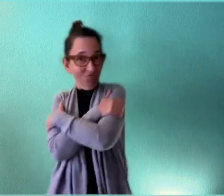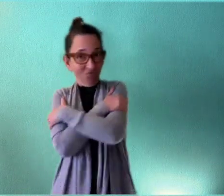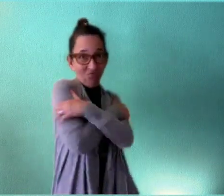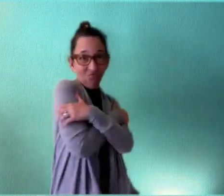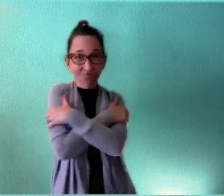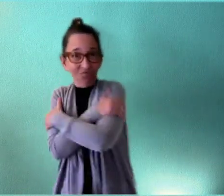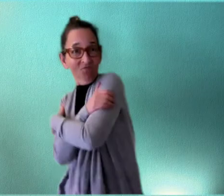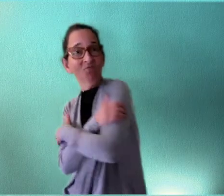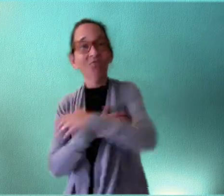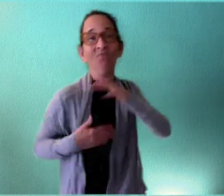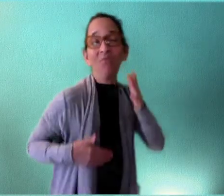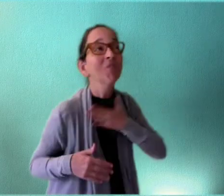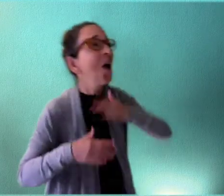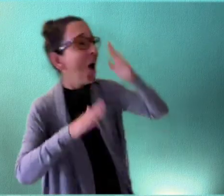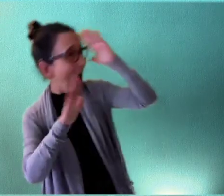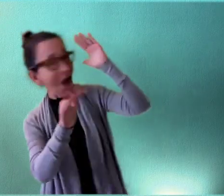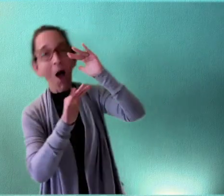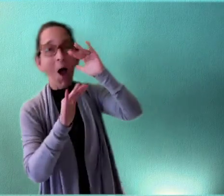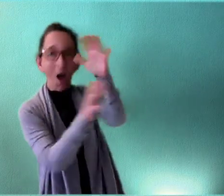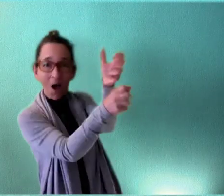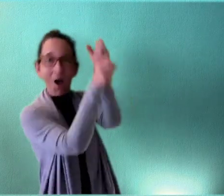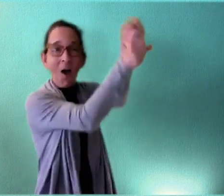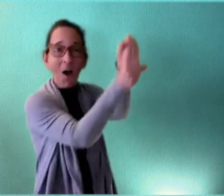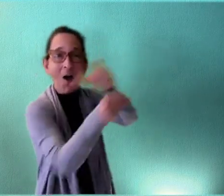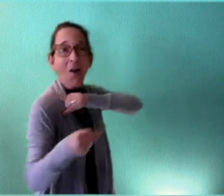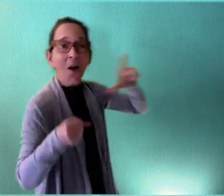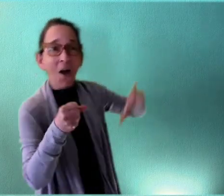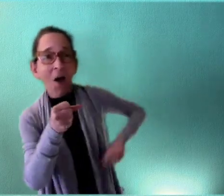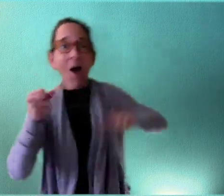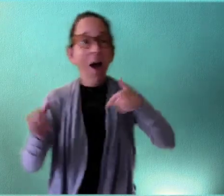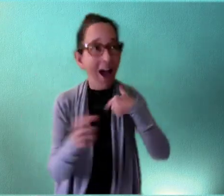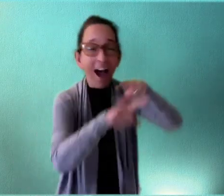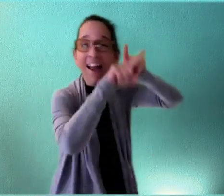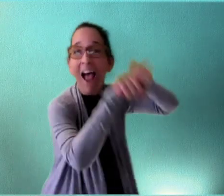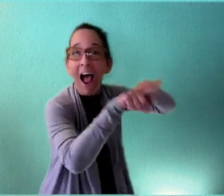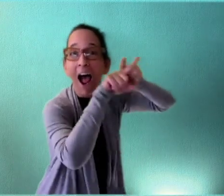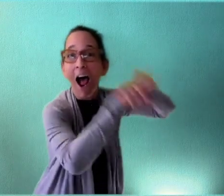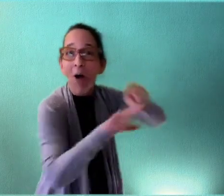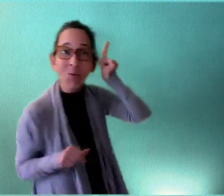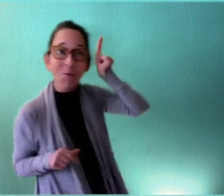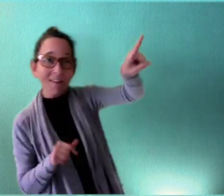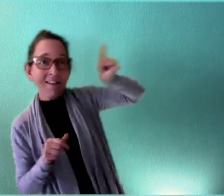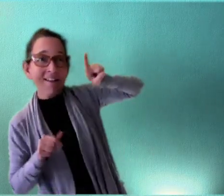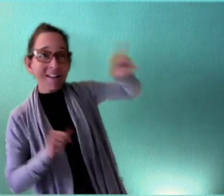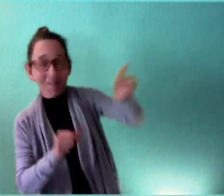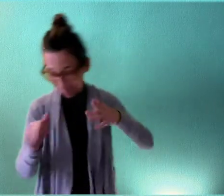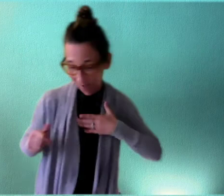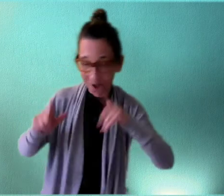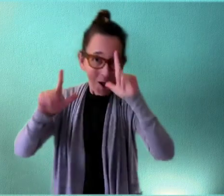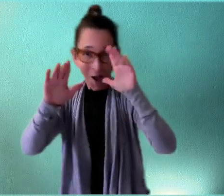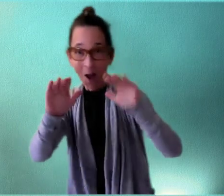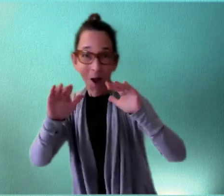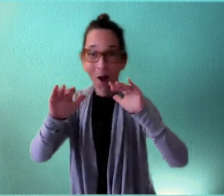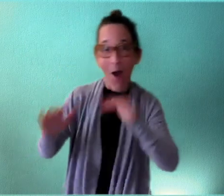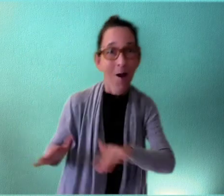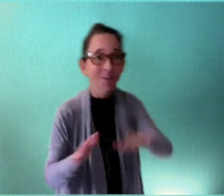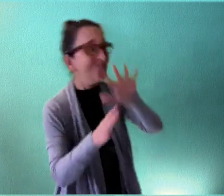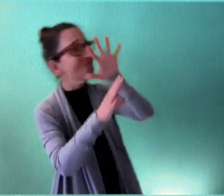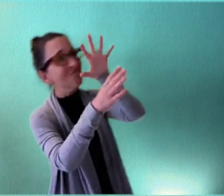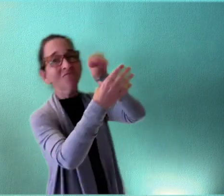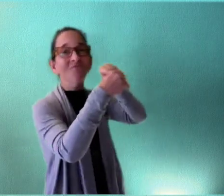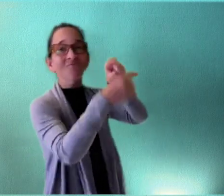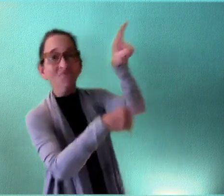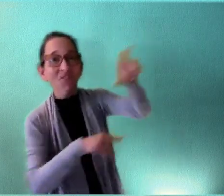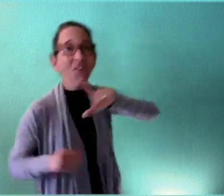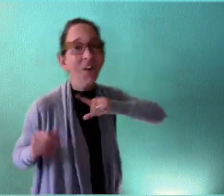go. My hope is in the Lord, I can count on Him. My hope is